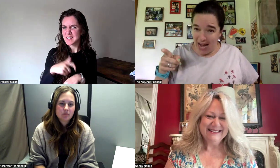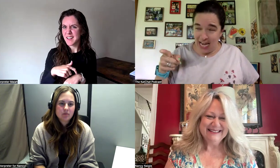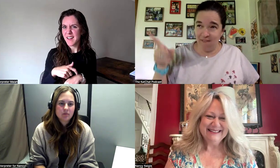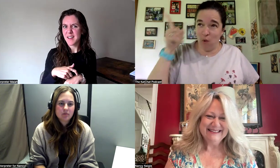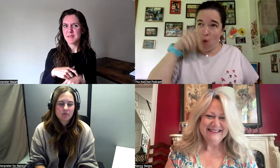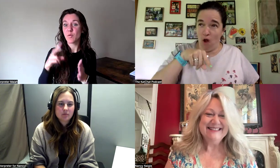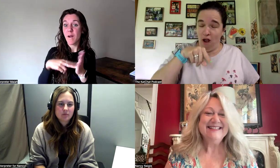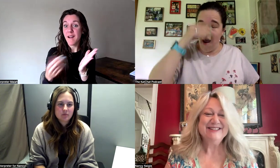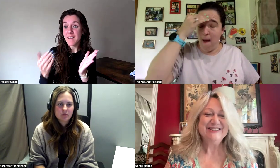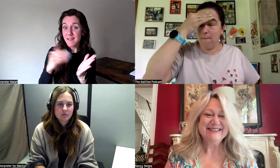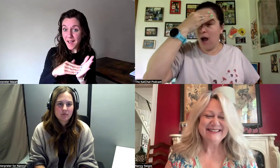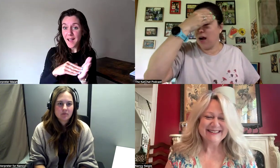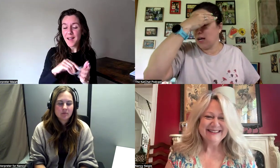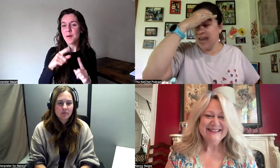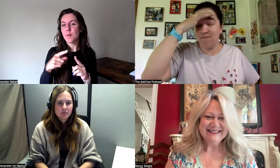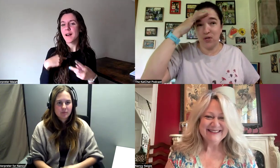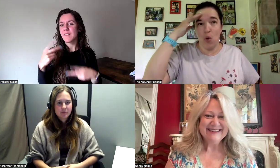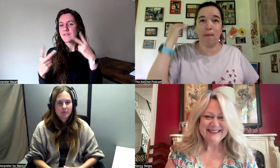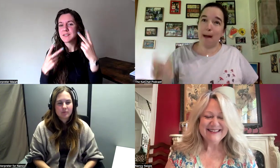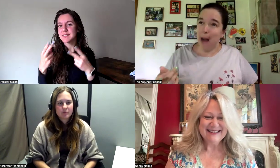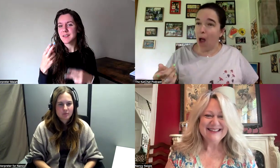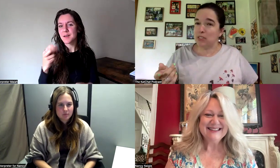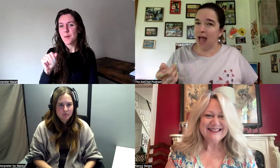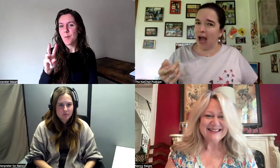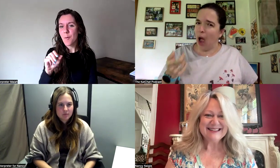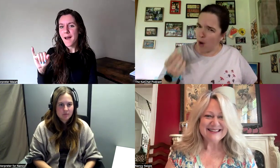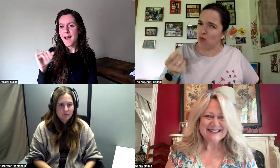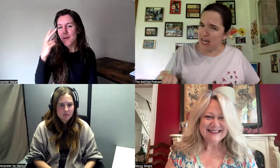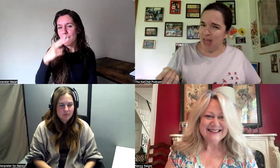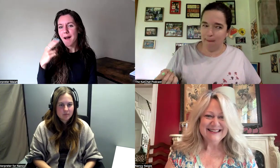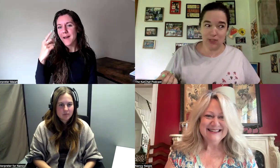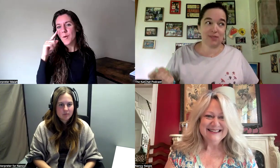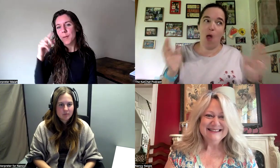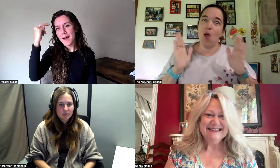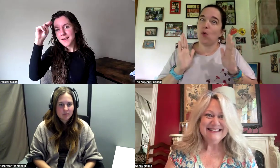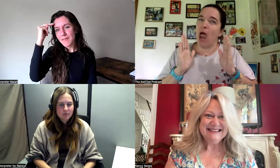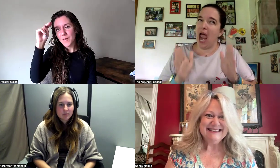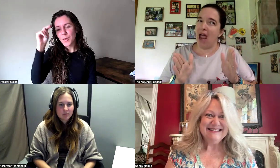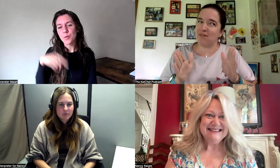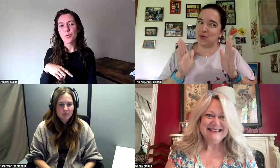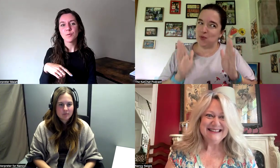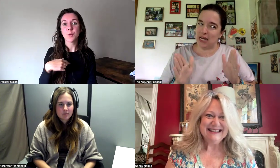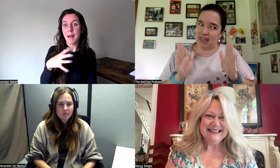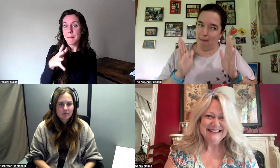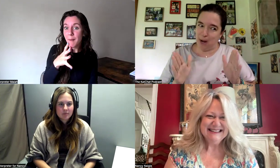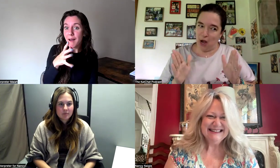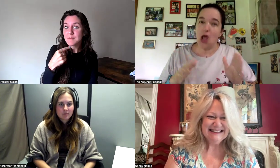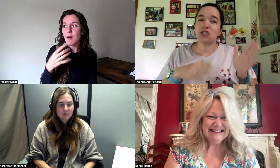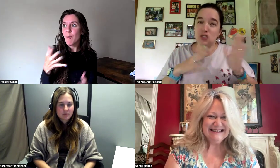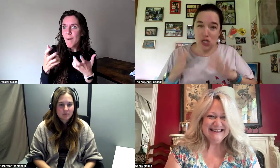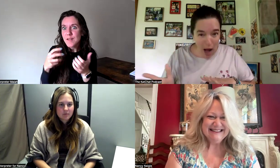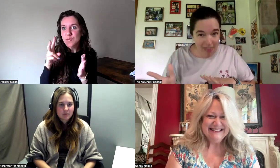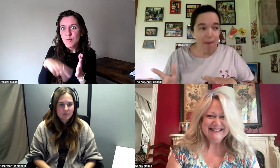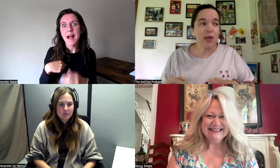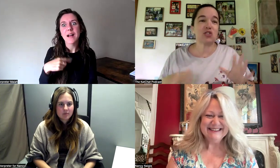to Hawaii for my nephew, and then my mom was like, I want to read that book. She goes, you have to read that book.